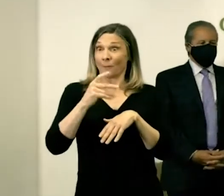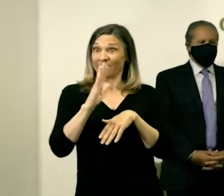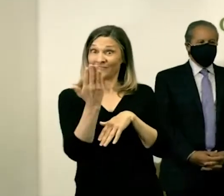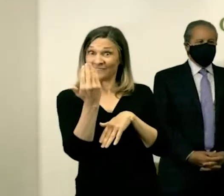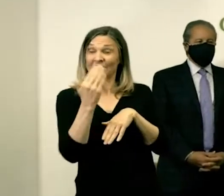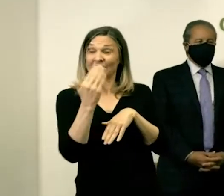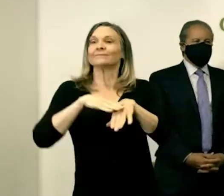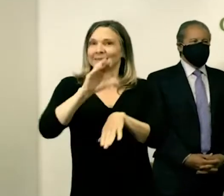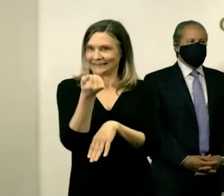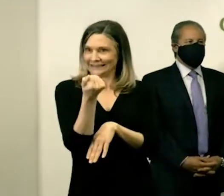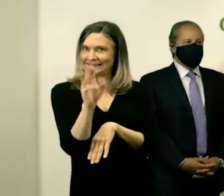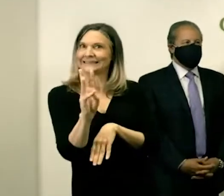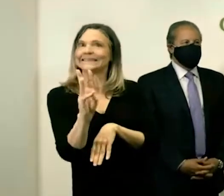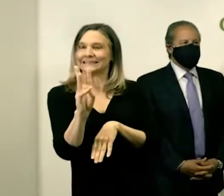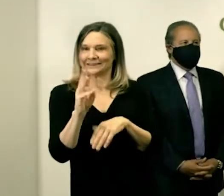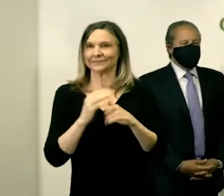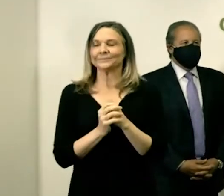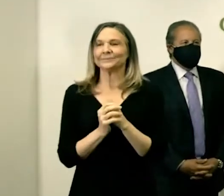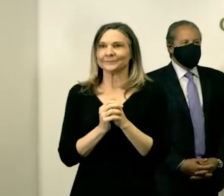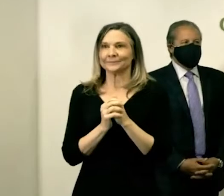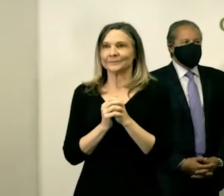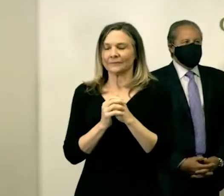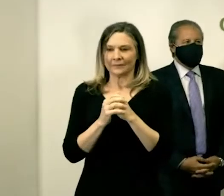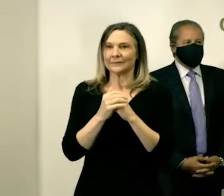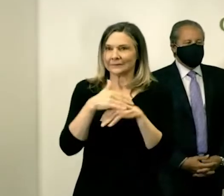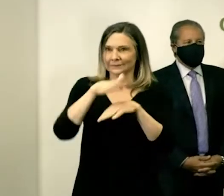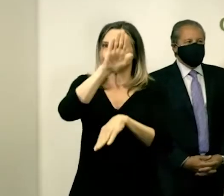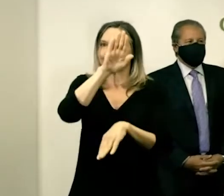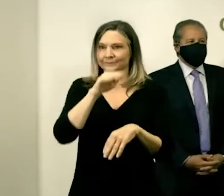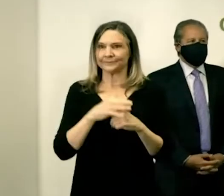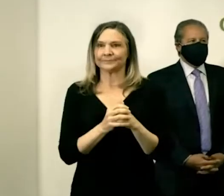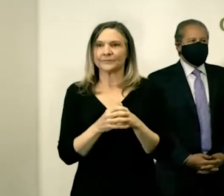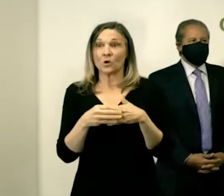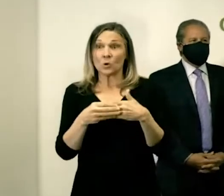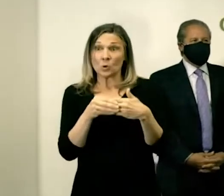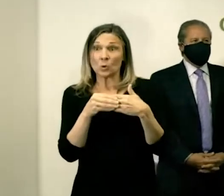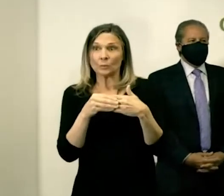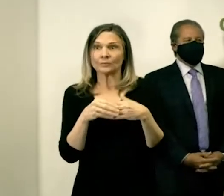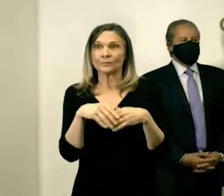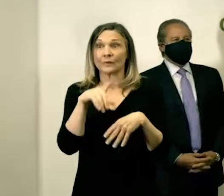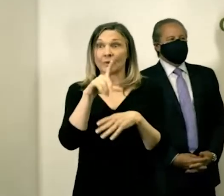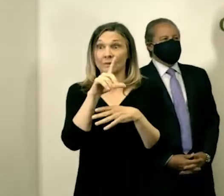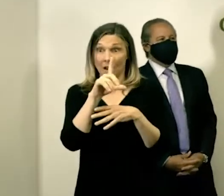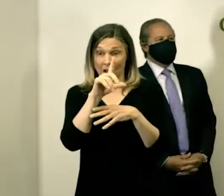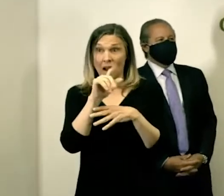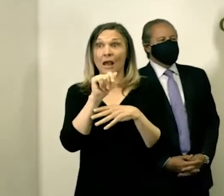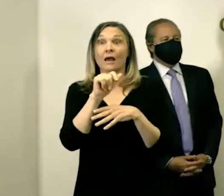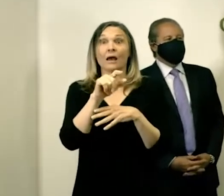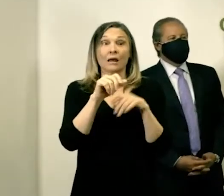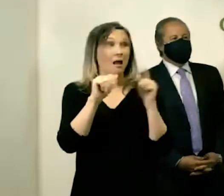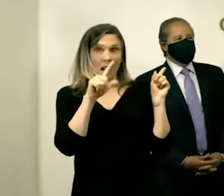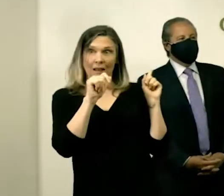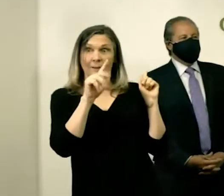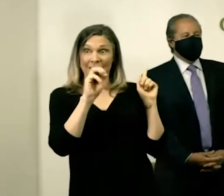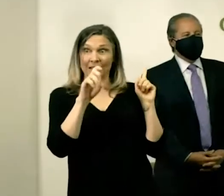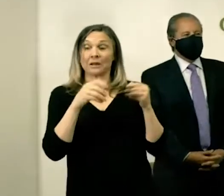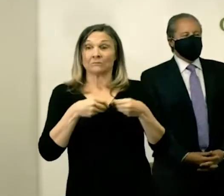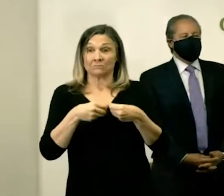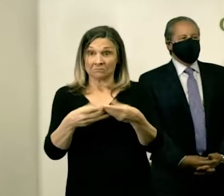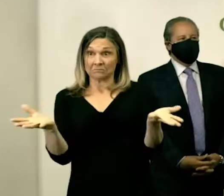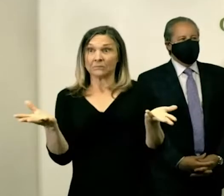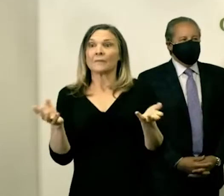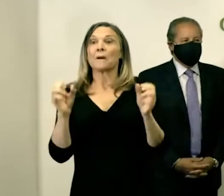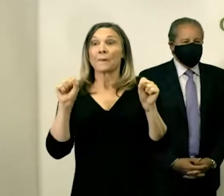today are loosening the requirements to provide Ultimate and others the ability to use their